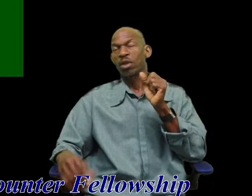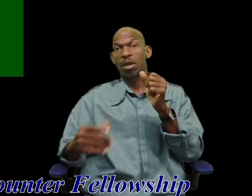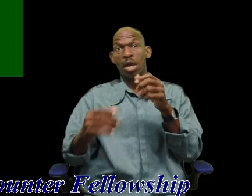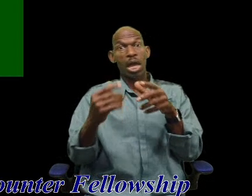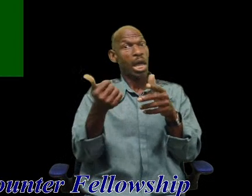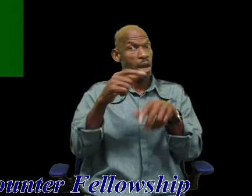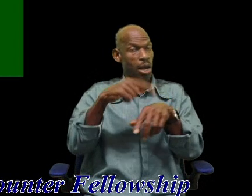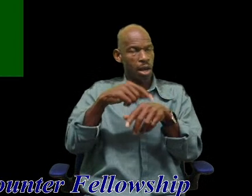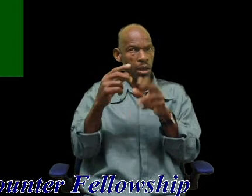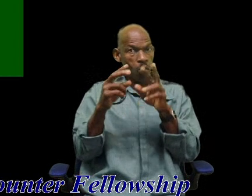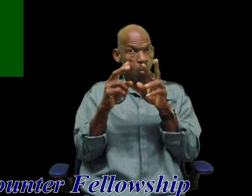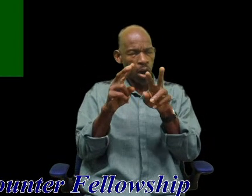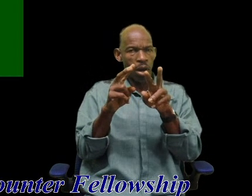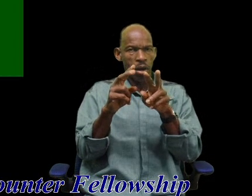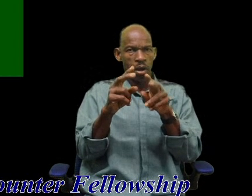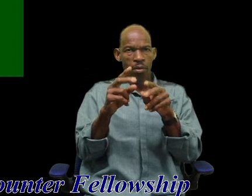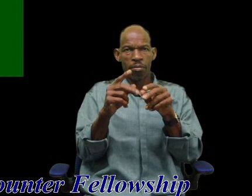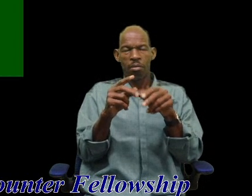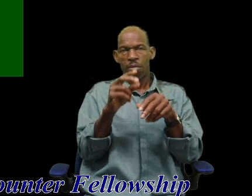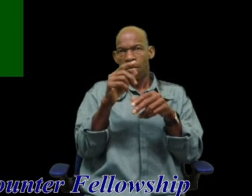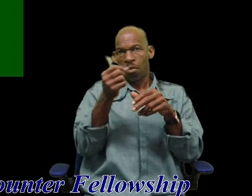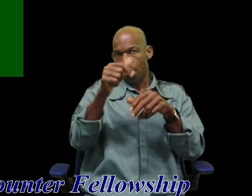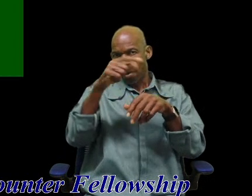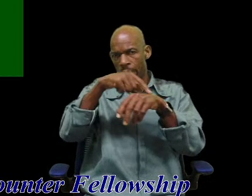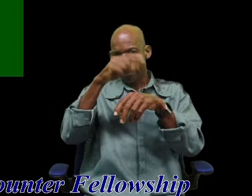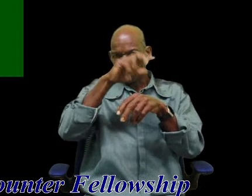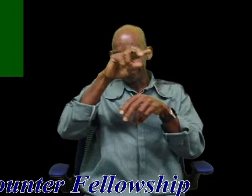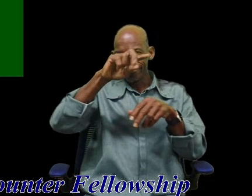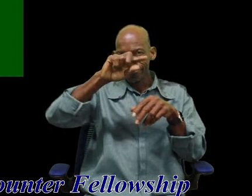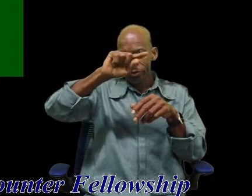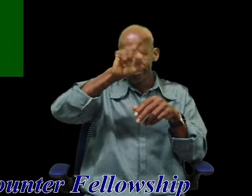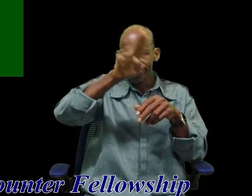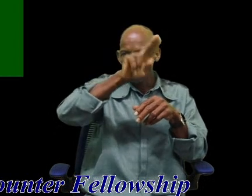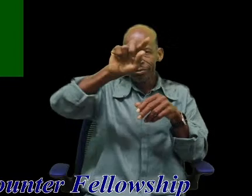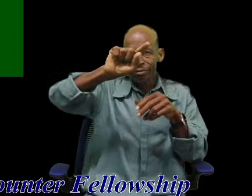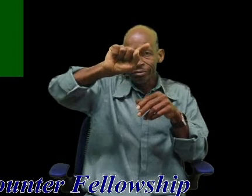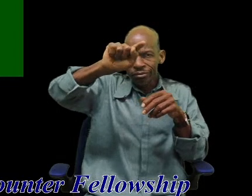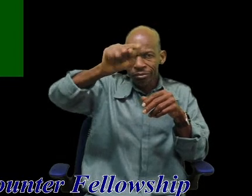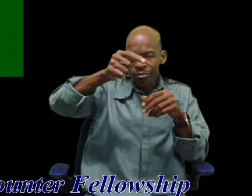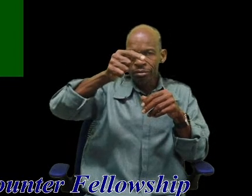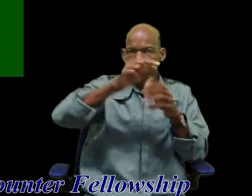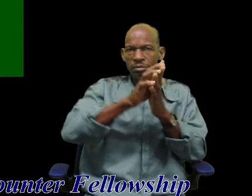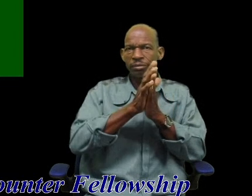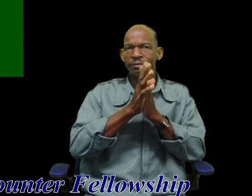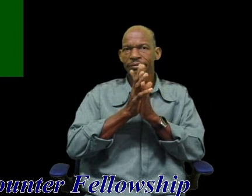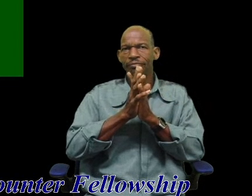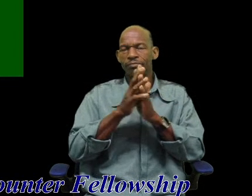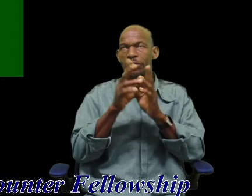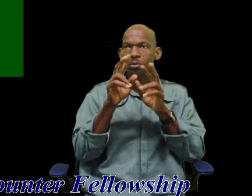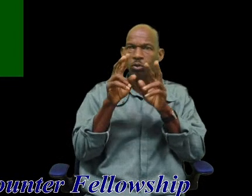using the apostrophe. When we are using, we're going to be using the